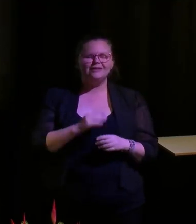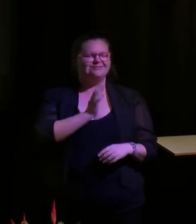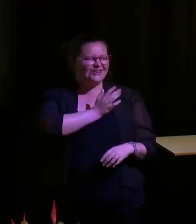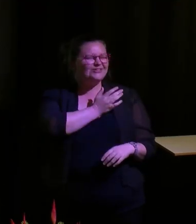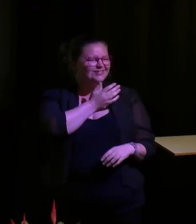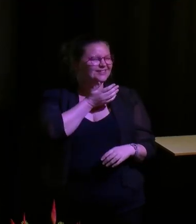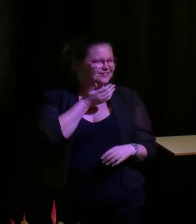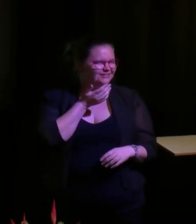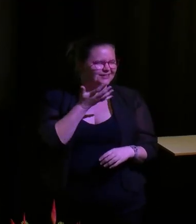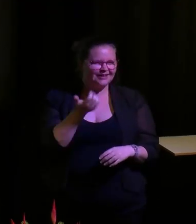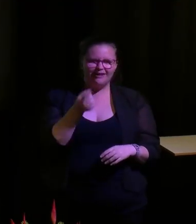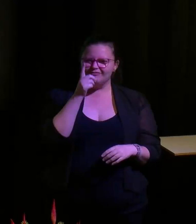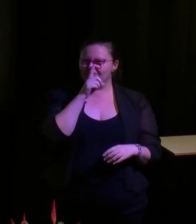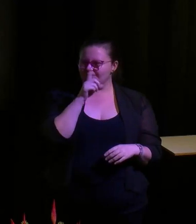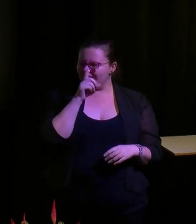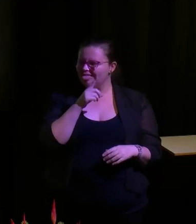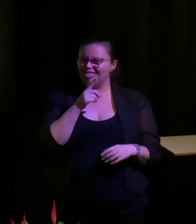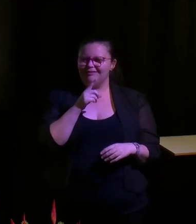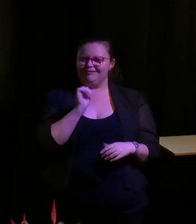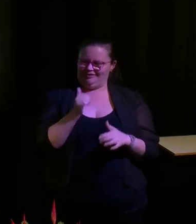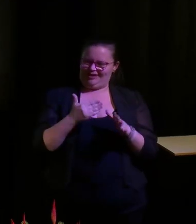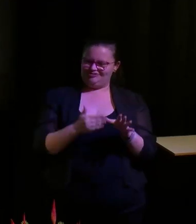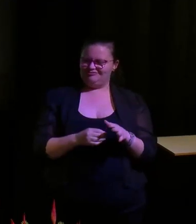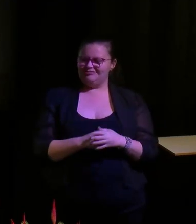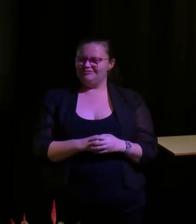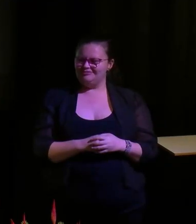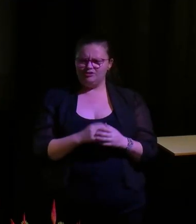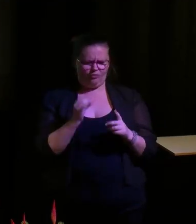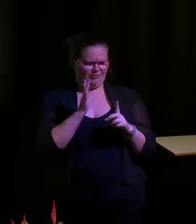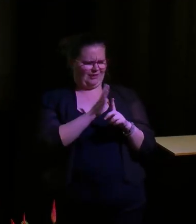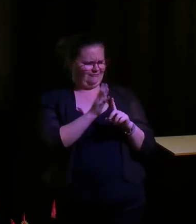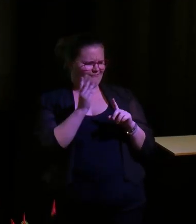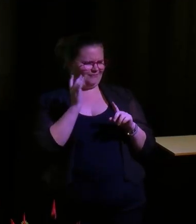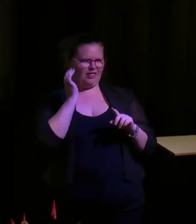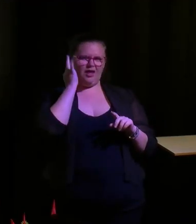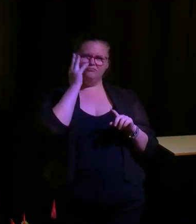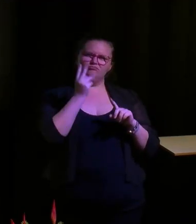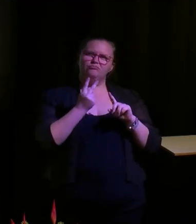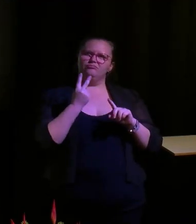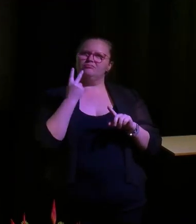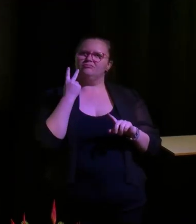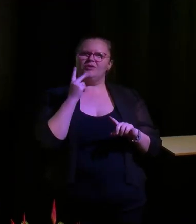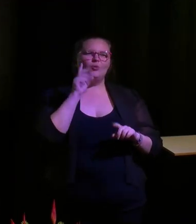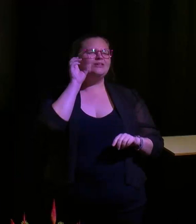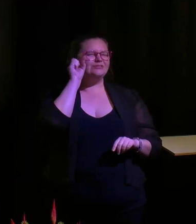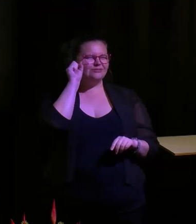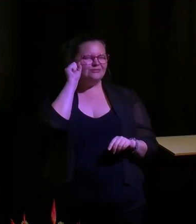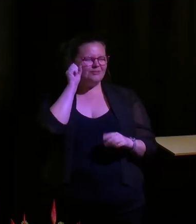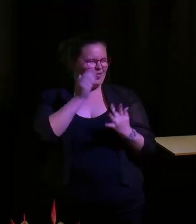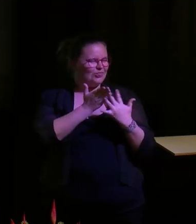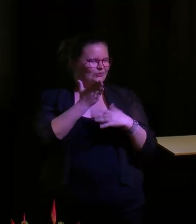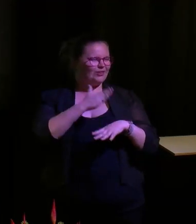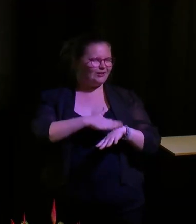to get people, you know, and then him reflecting on some of the things that he remembered during